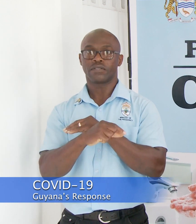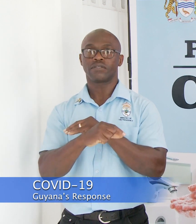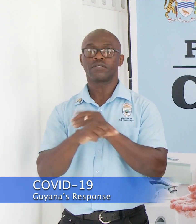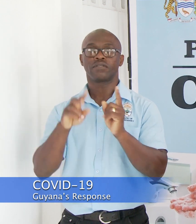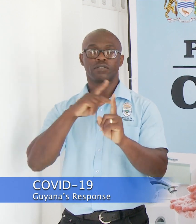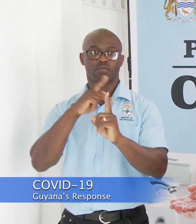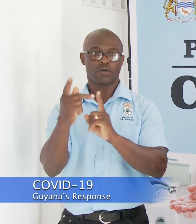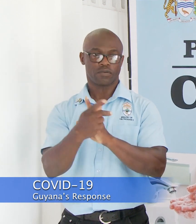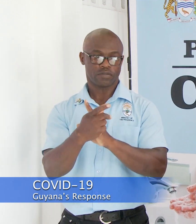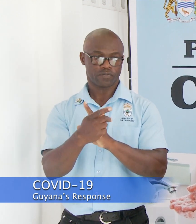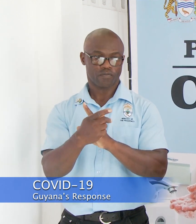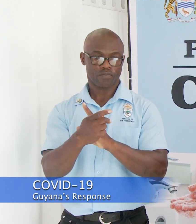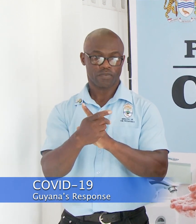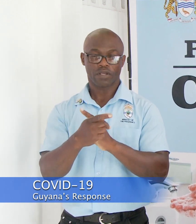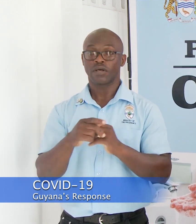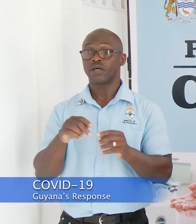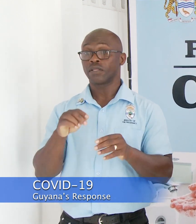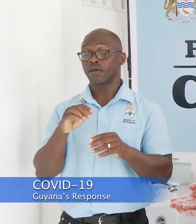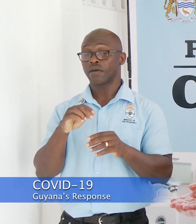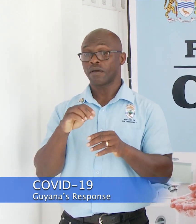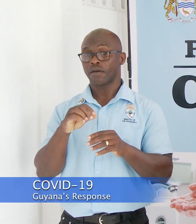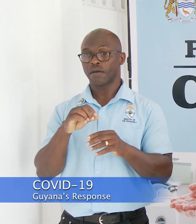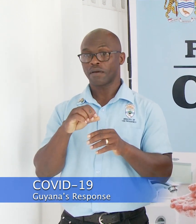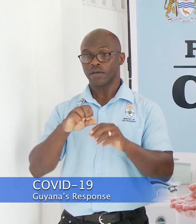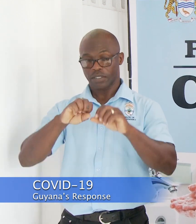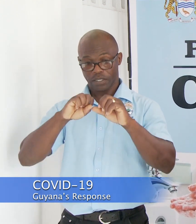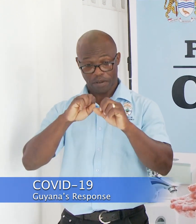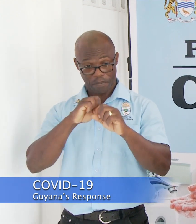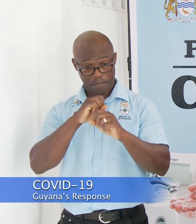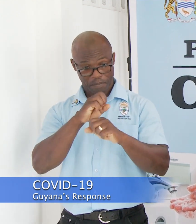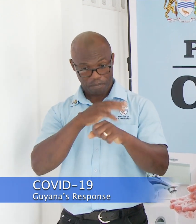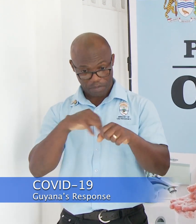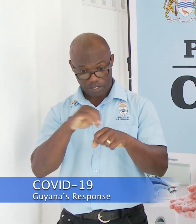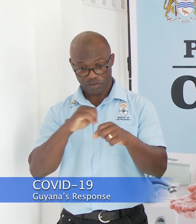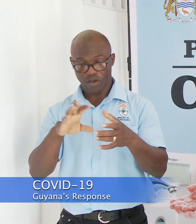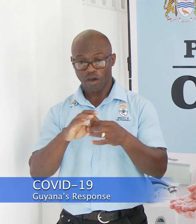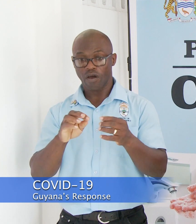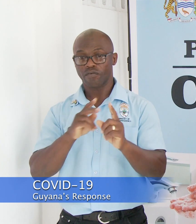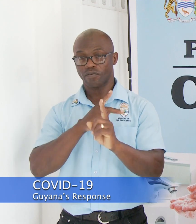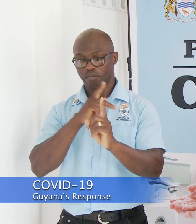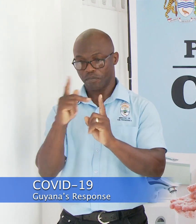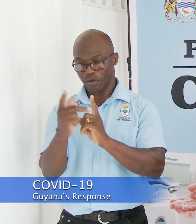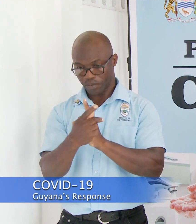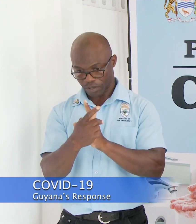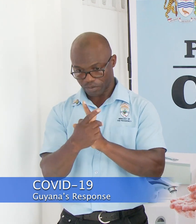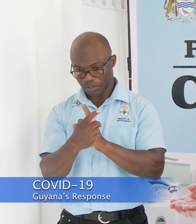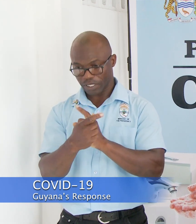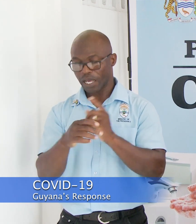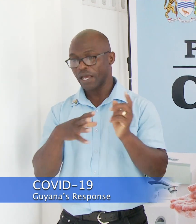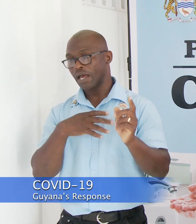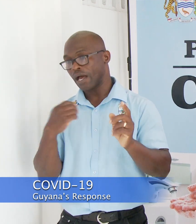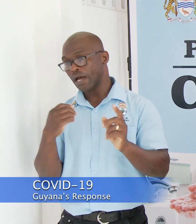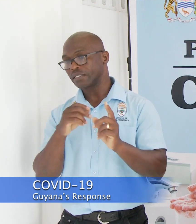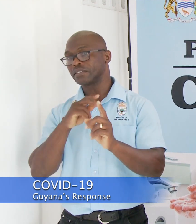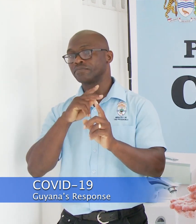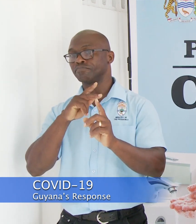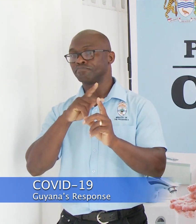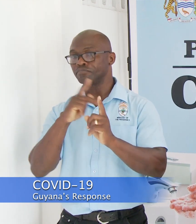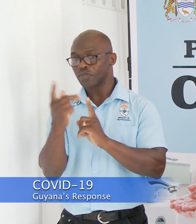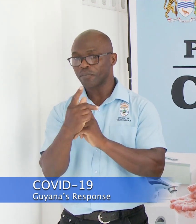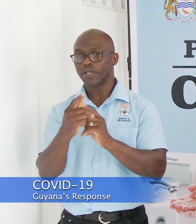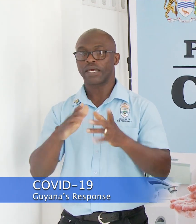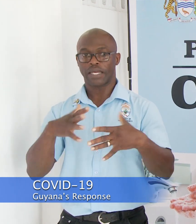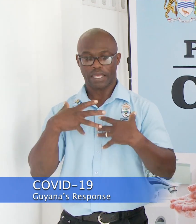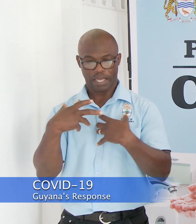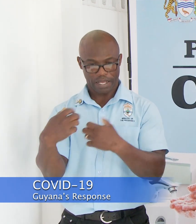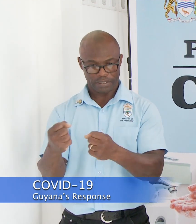The Ministry of Communities continues to work closely with the Ministry of Public Health in all the